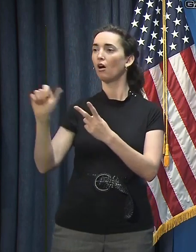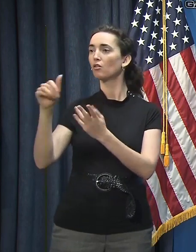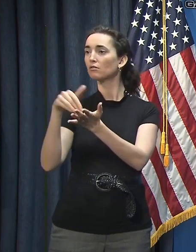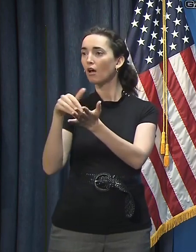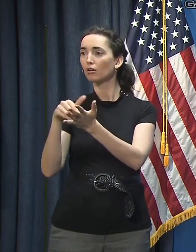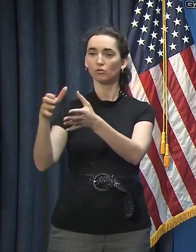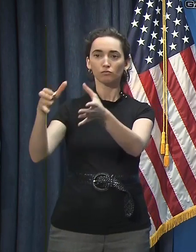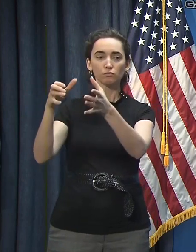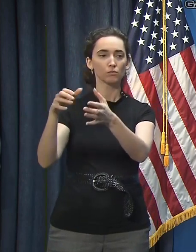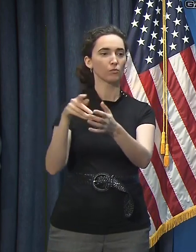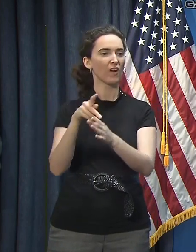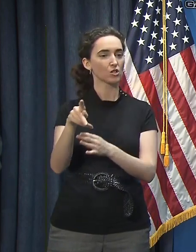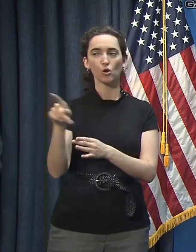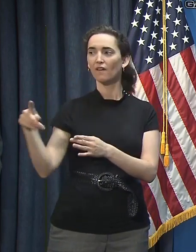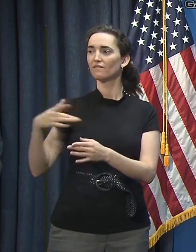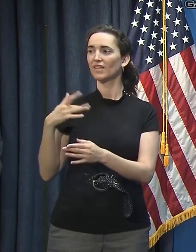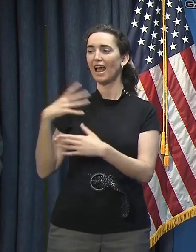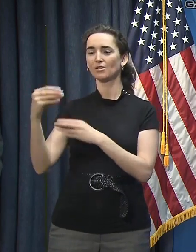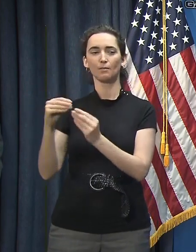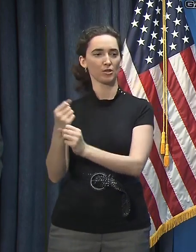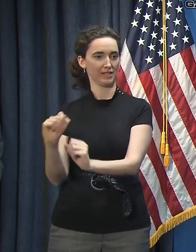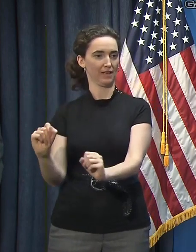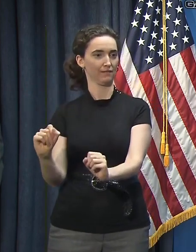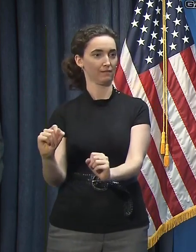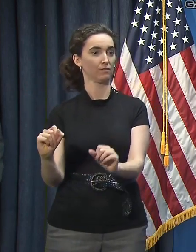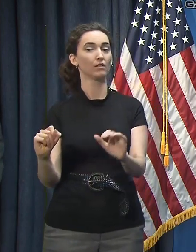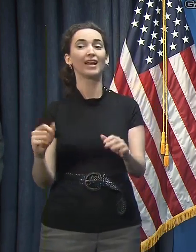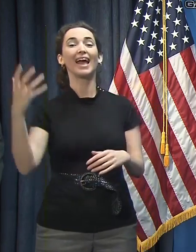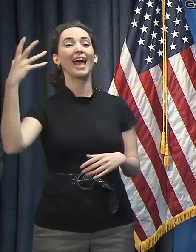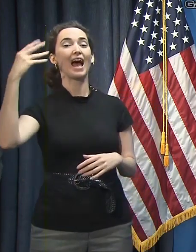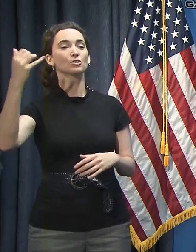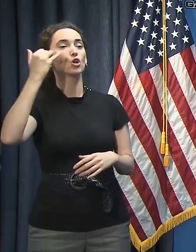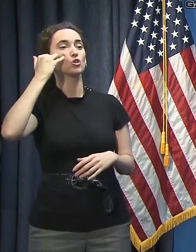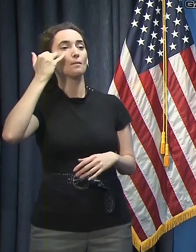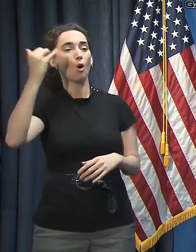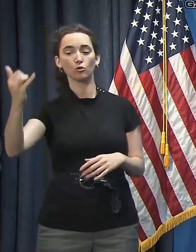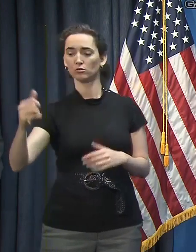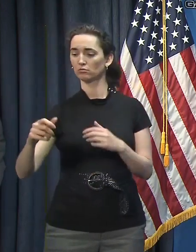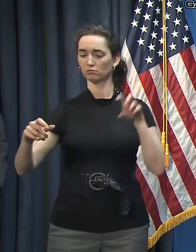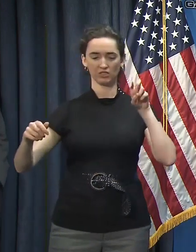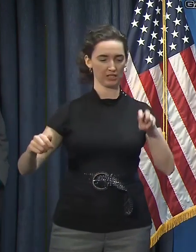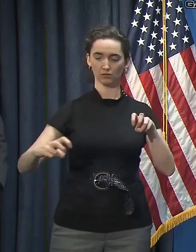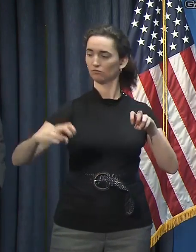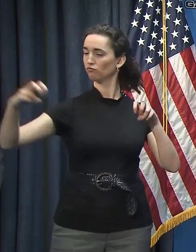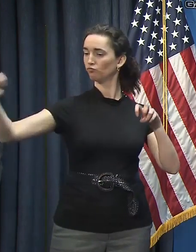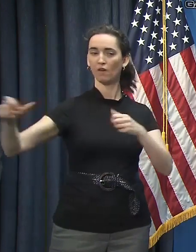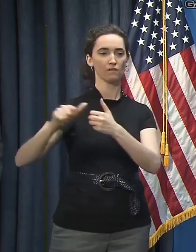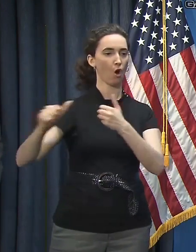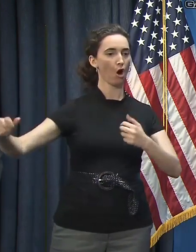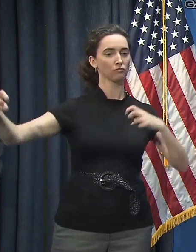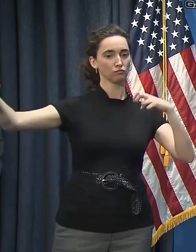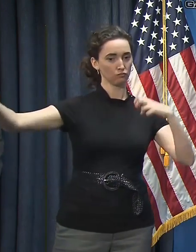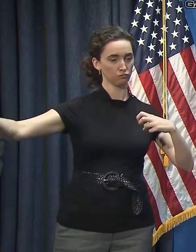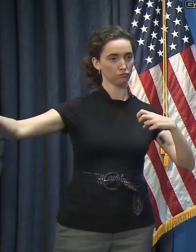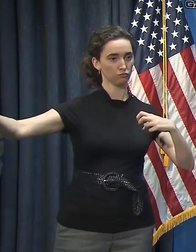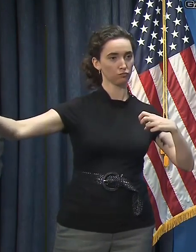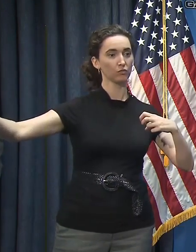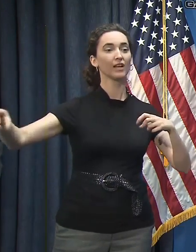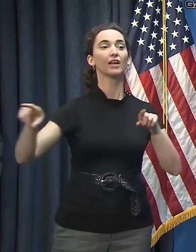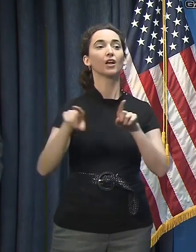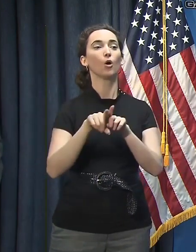safer. Outdoors, the risk, especially if you are a safe distance away from the closest people and you're